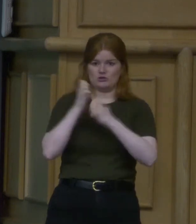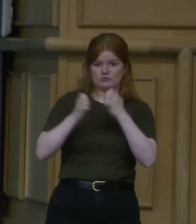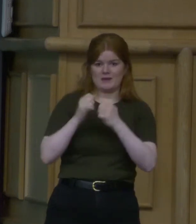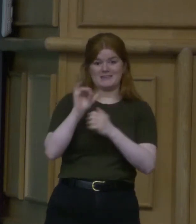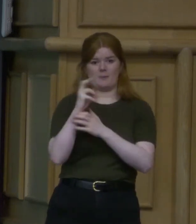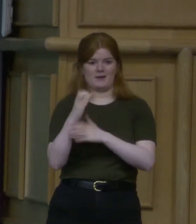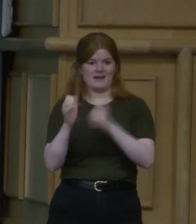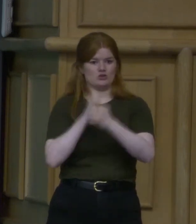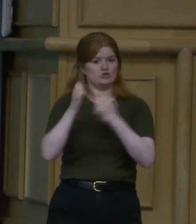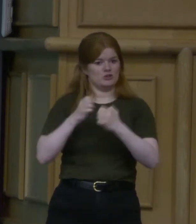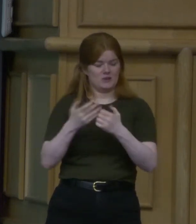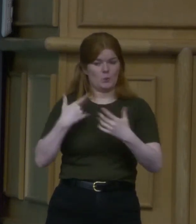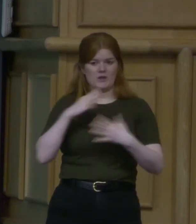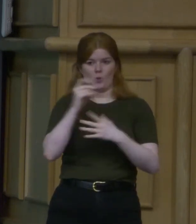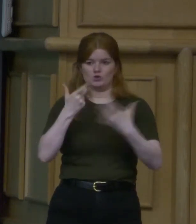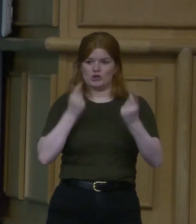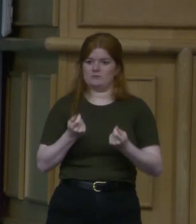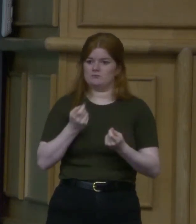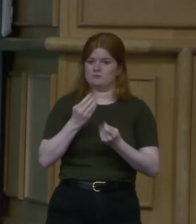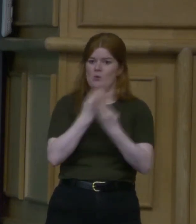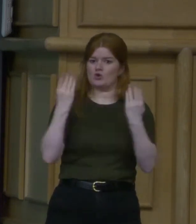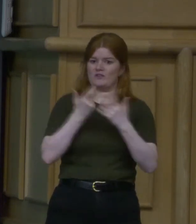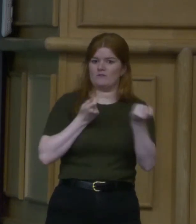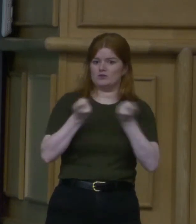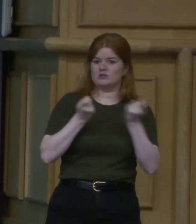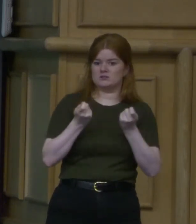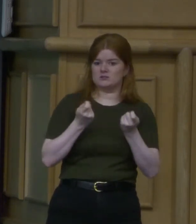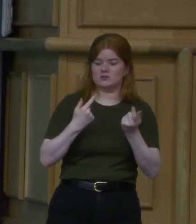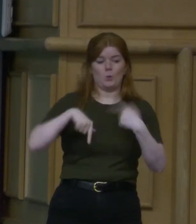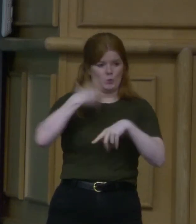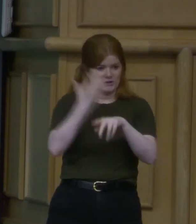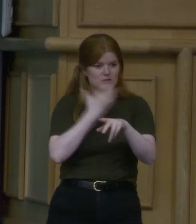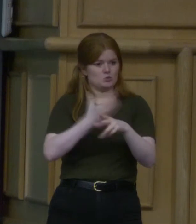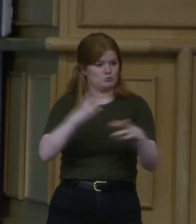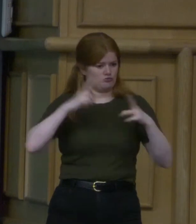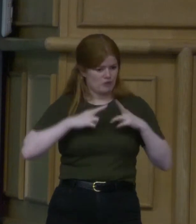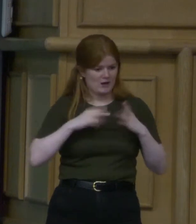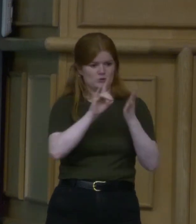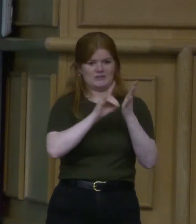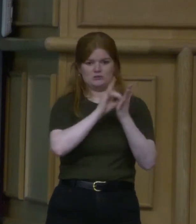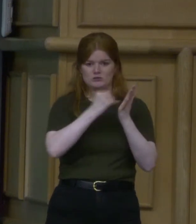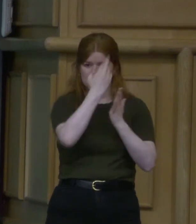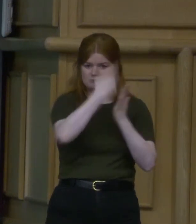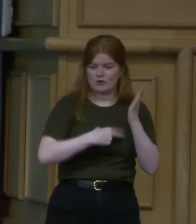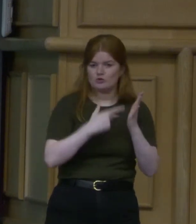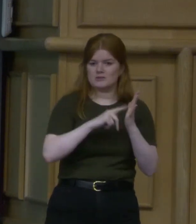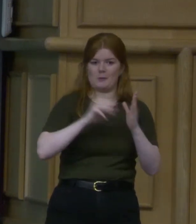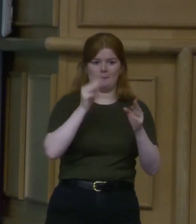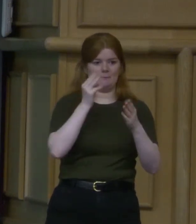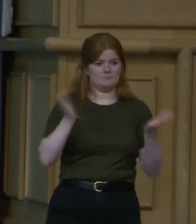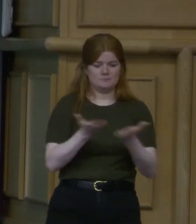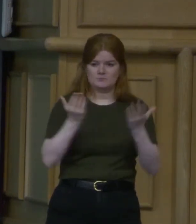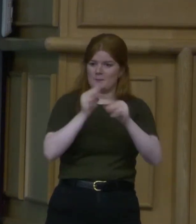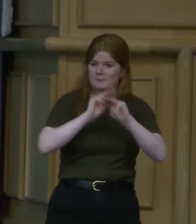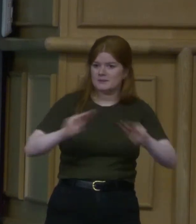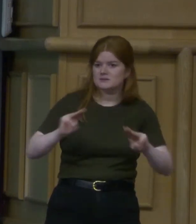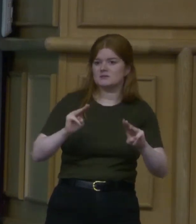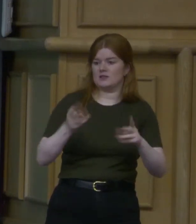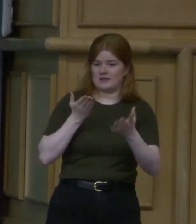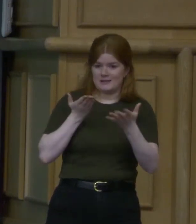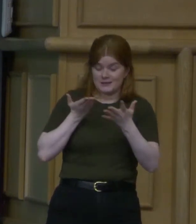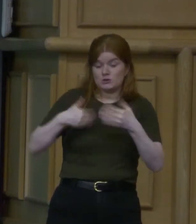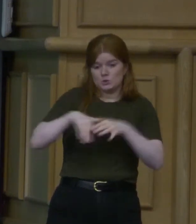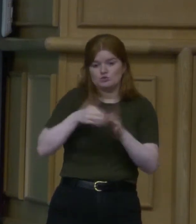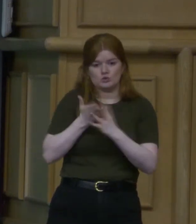we co-chair the Board of Governors, for continuing our proud record in peacekeeping and peacebuilding, including through